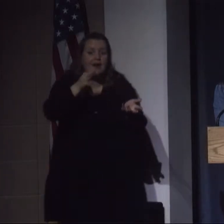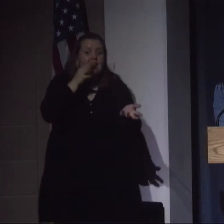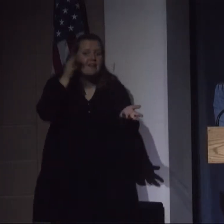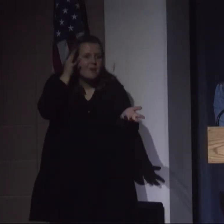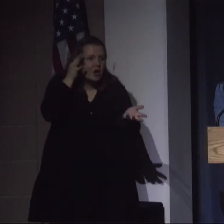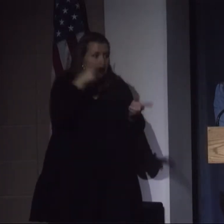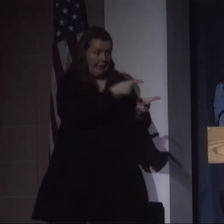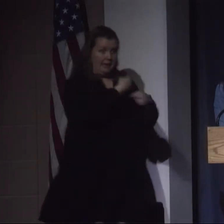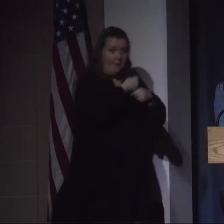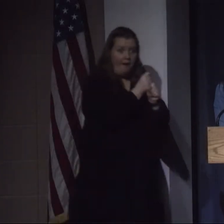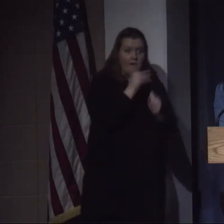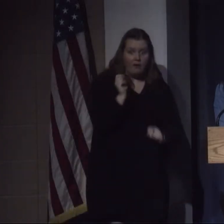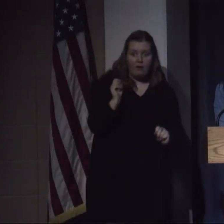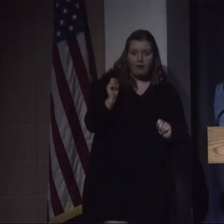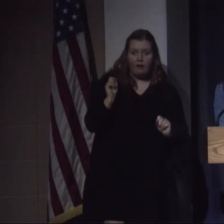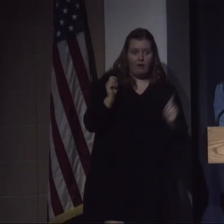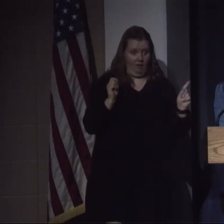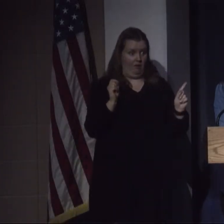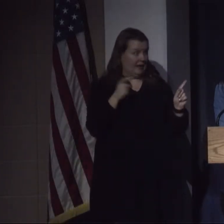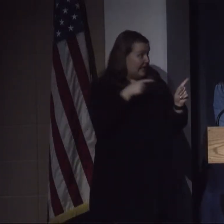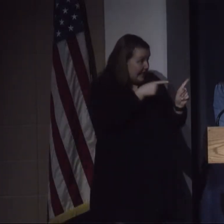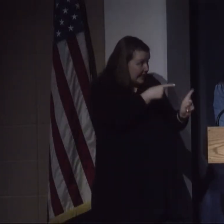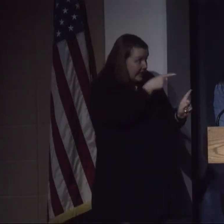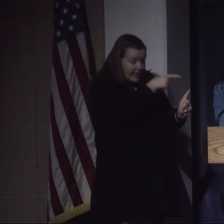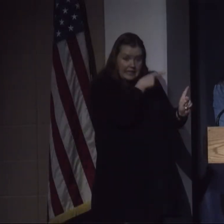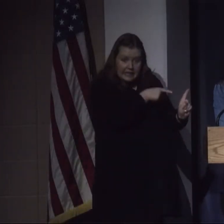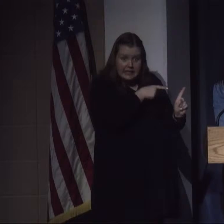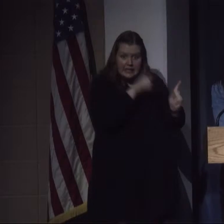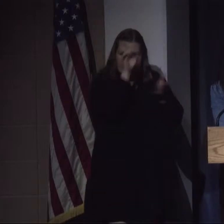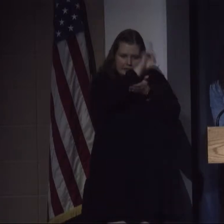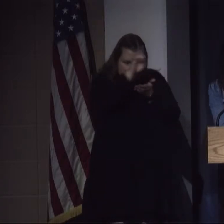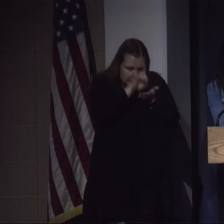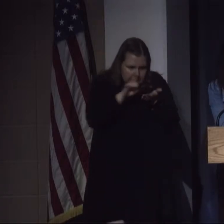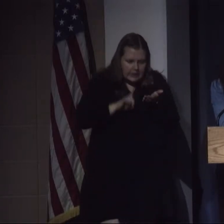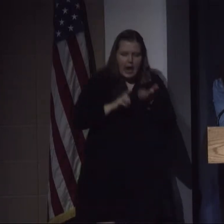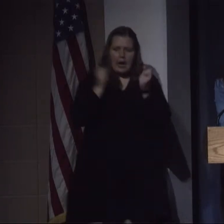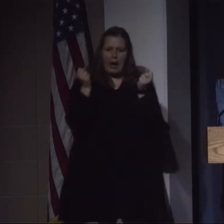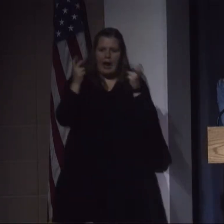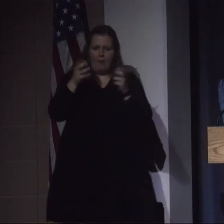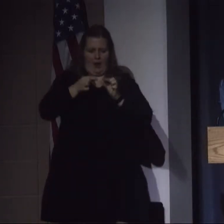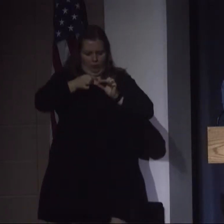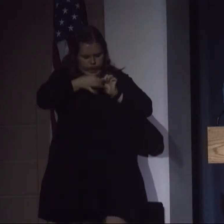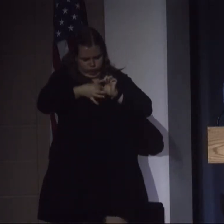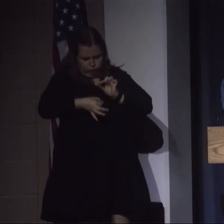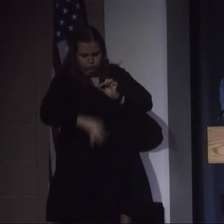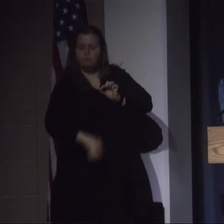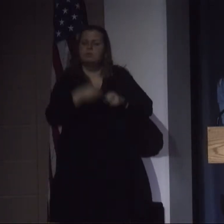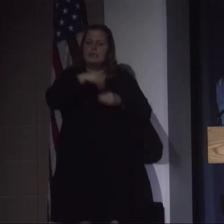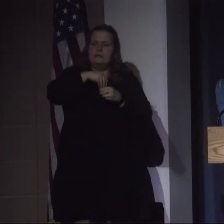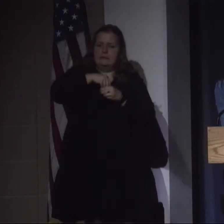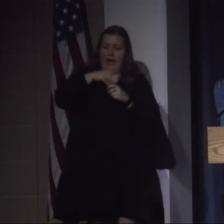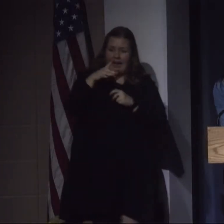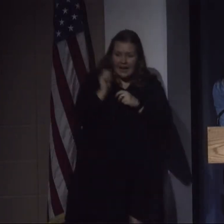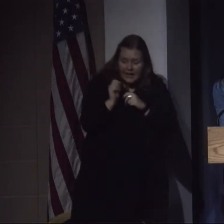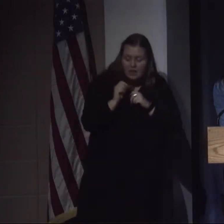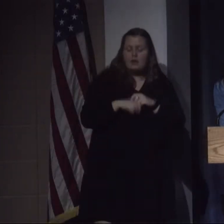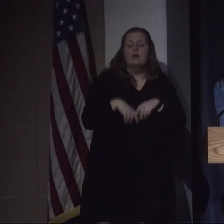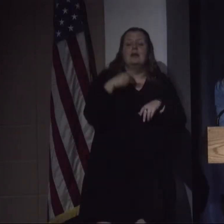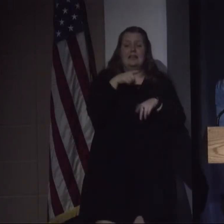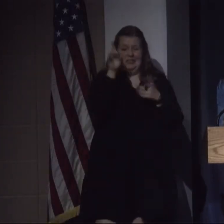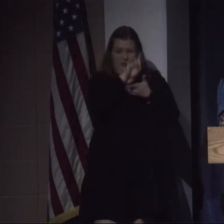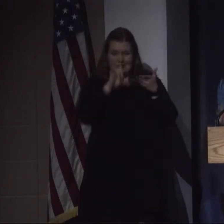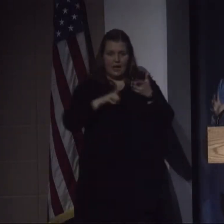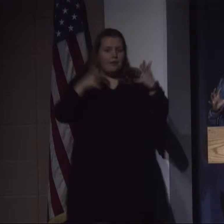He created it. He designed how many holes are in the flute. He designed